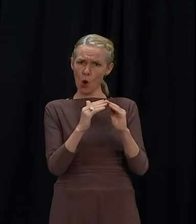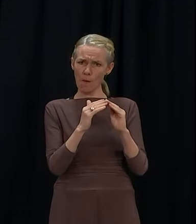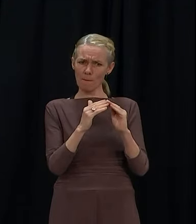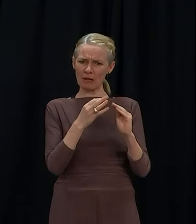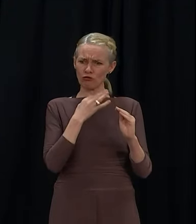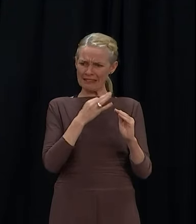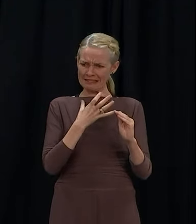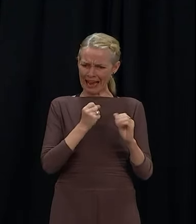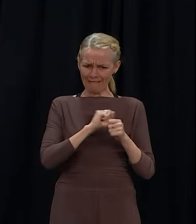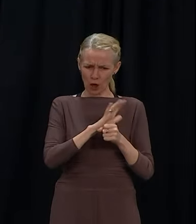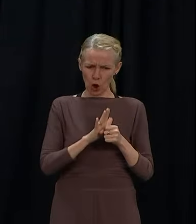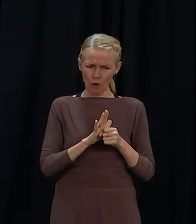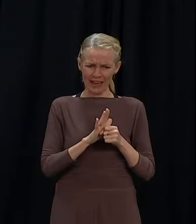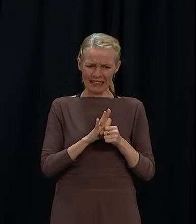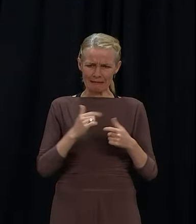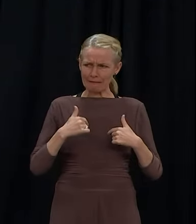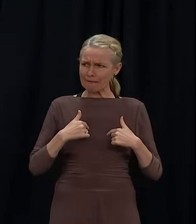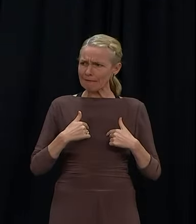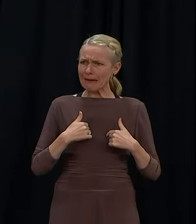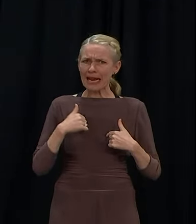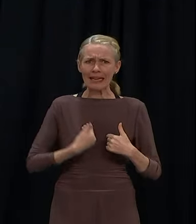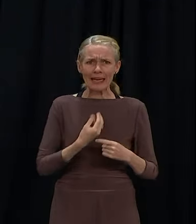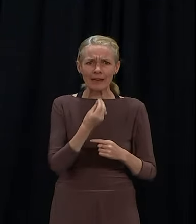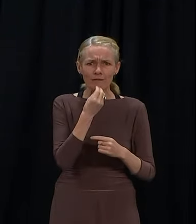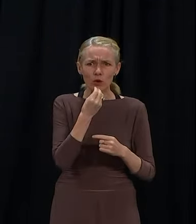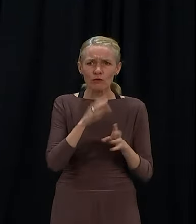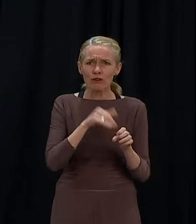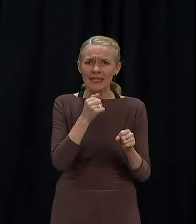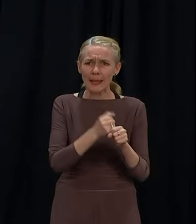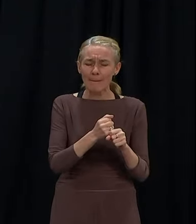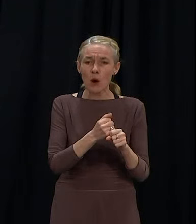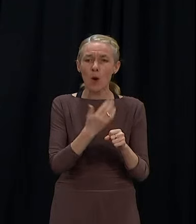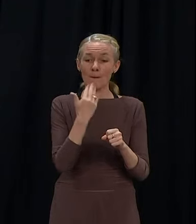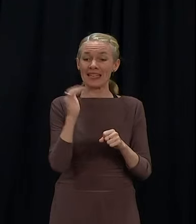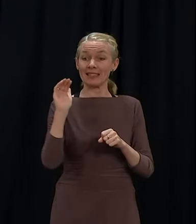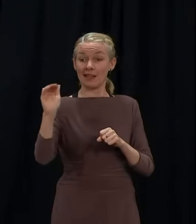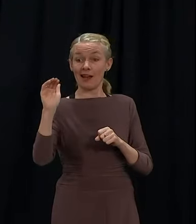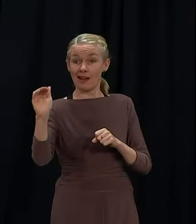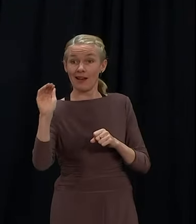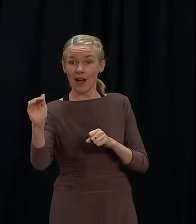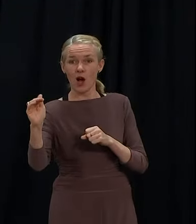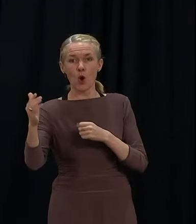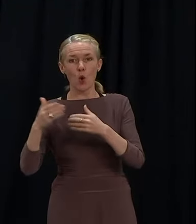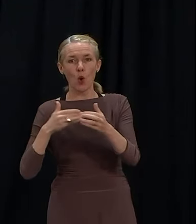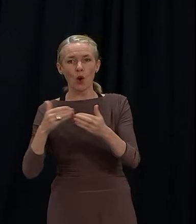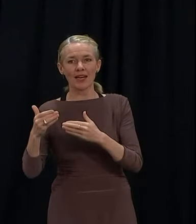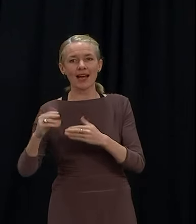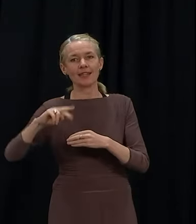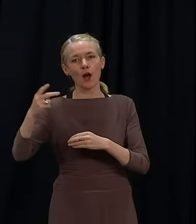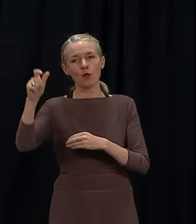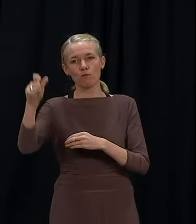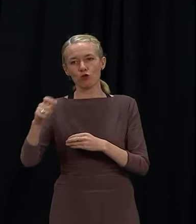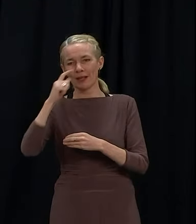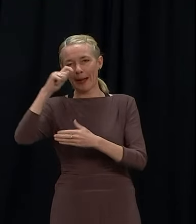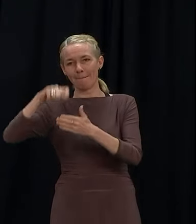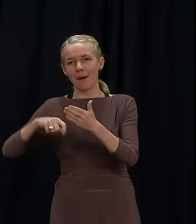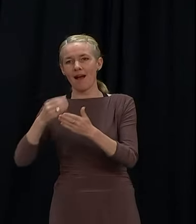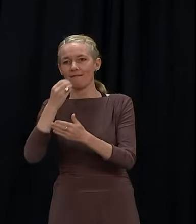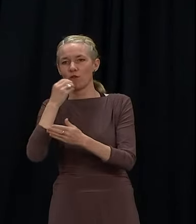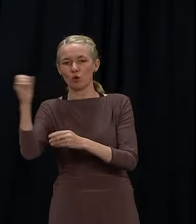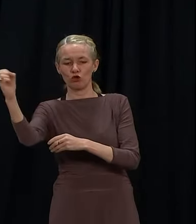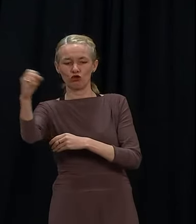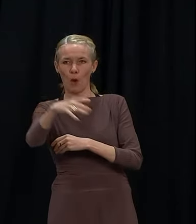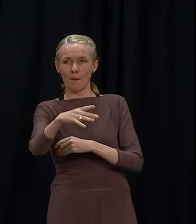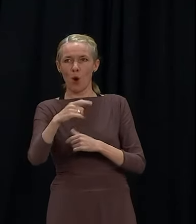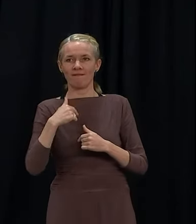and ask family, friends or neighbours to get your shopping for you and drop it off in a contactless way. So as a team, we need to stick together